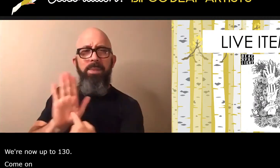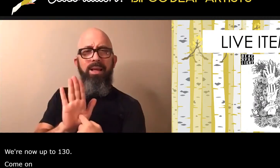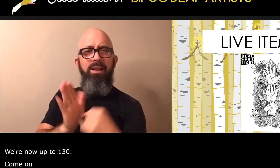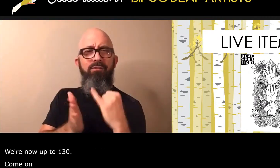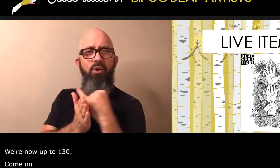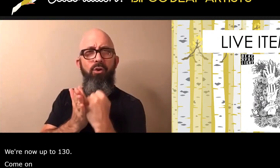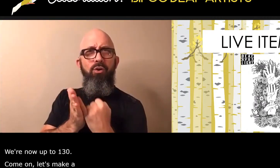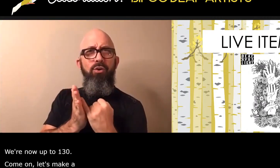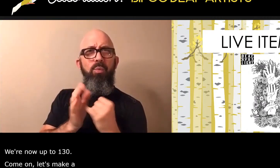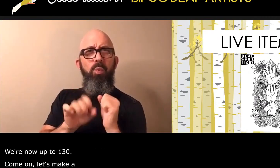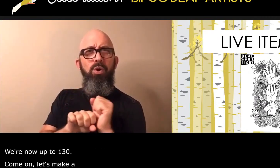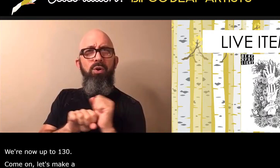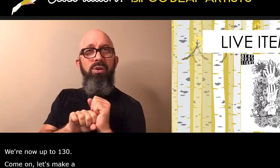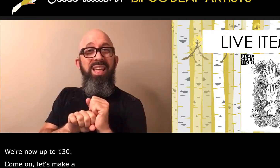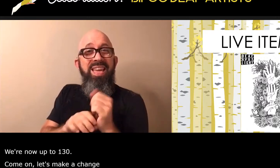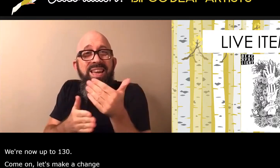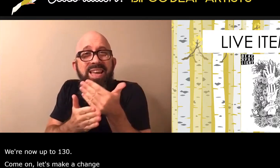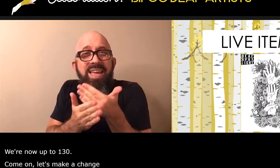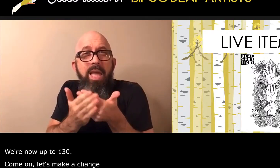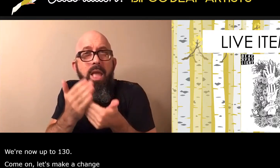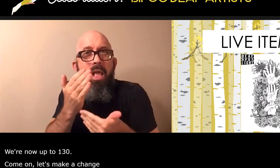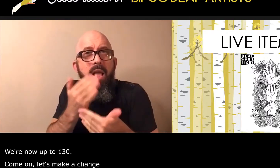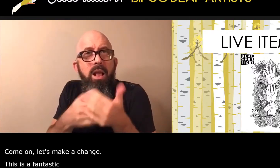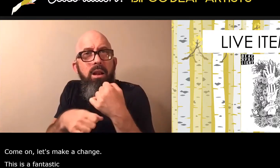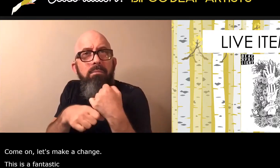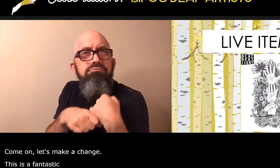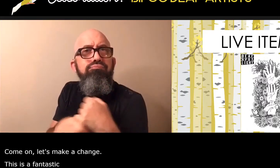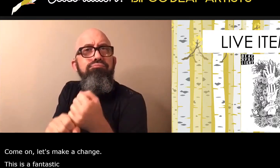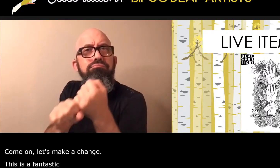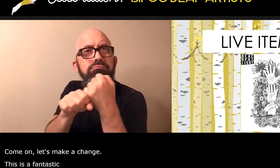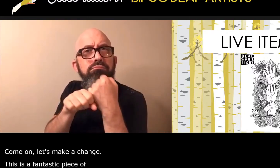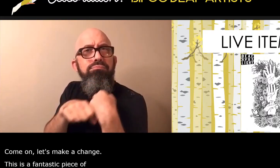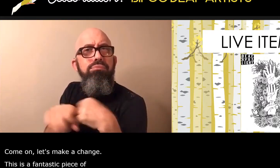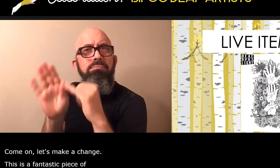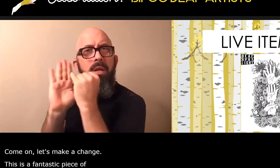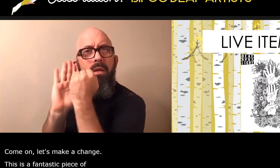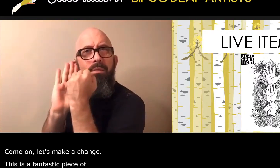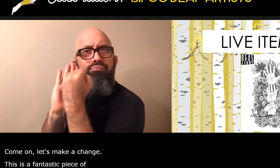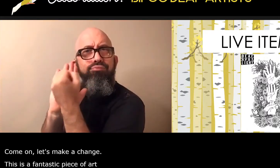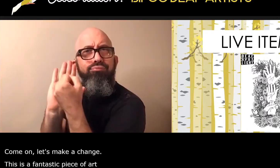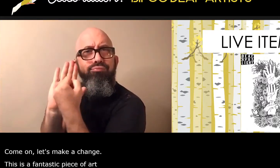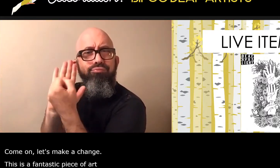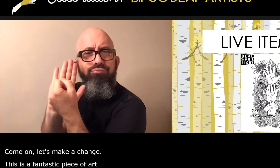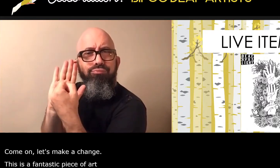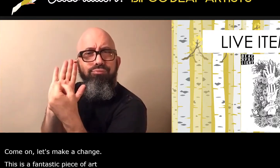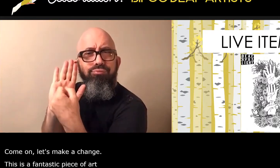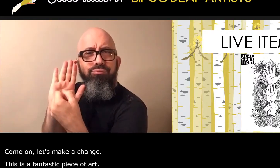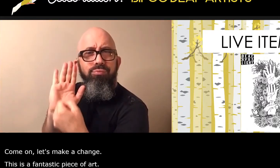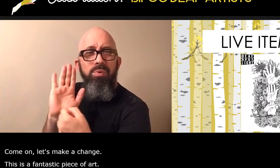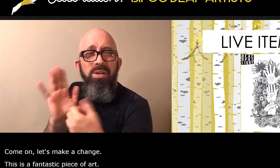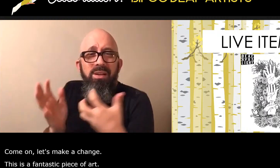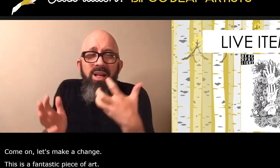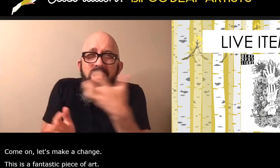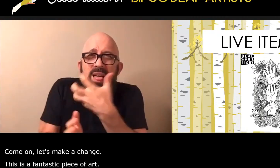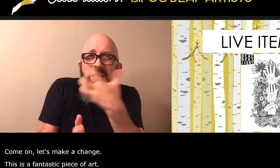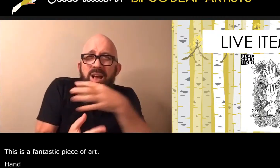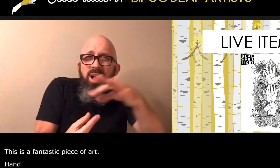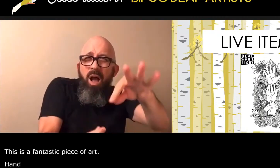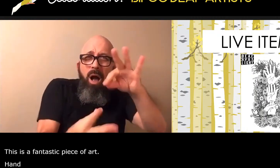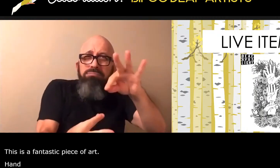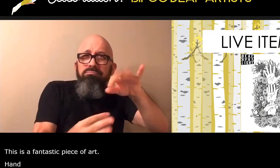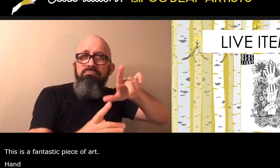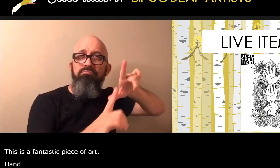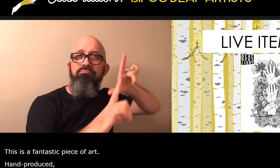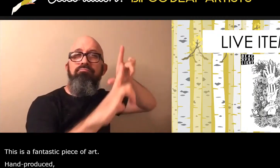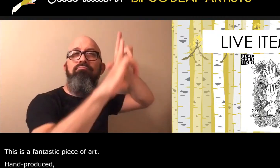This is a fantastic piece of art. Hand produced, hand